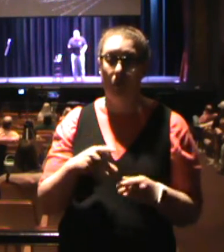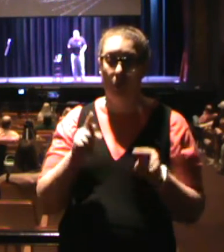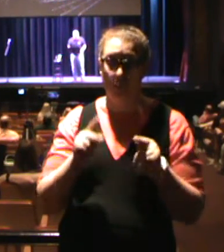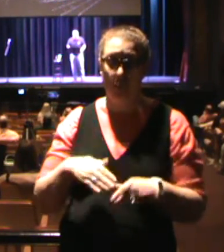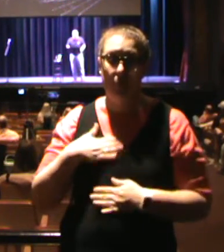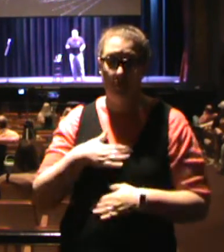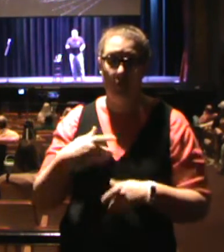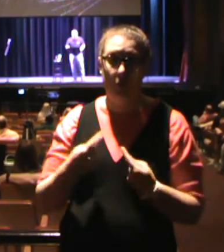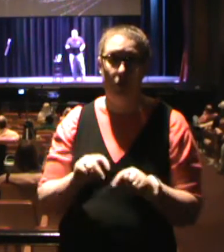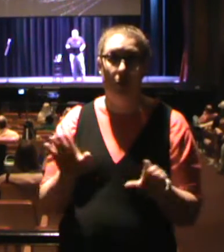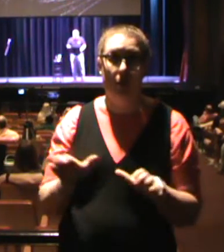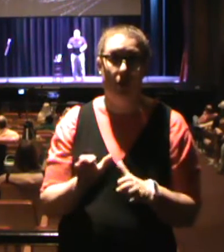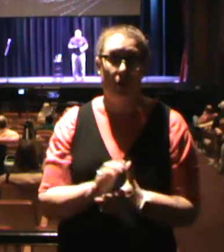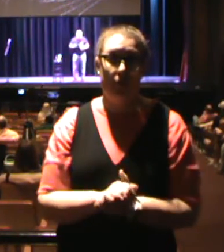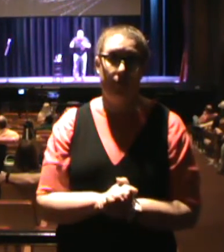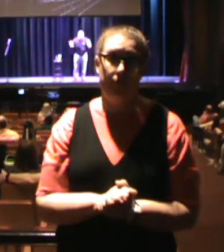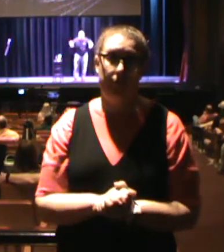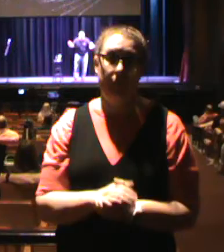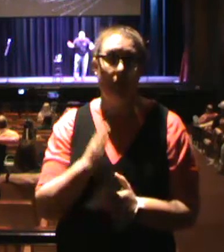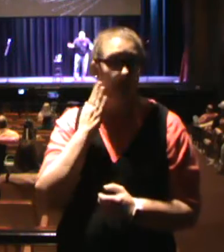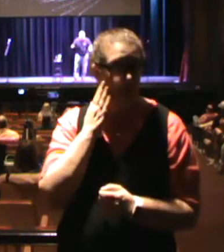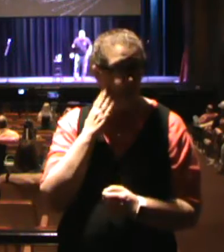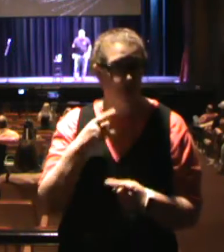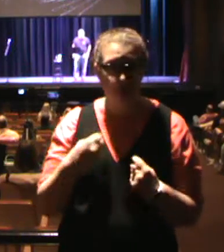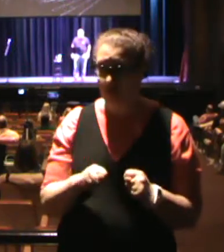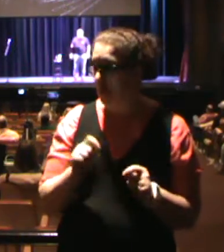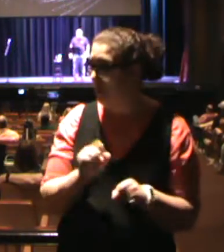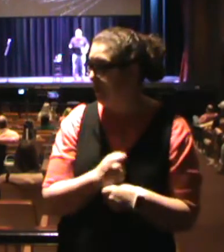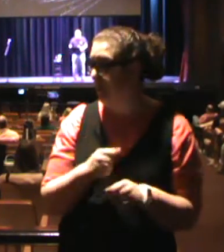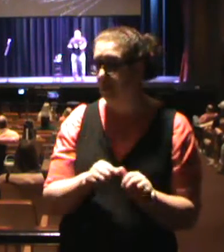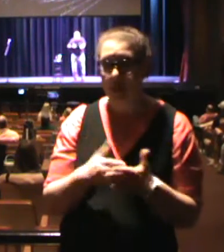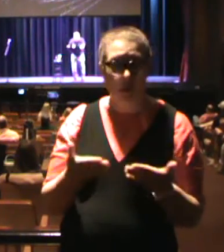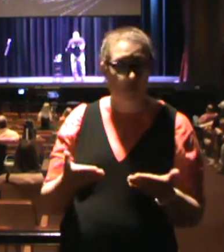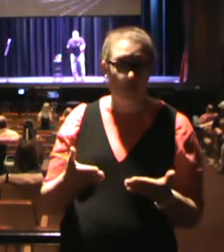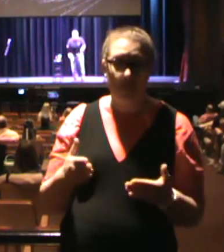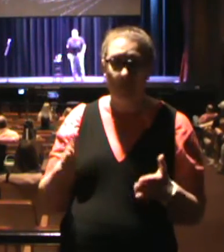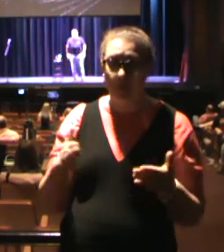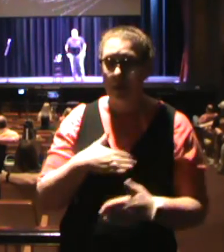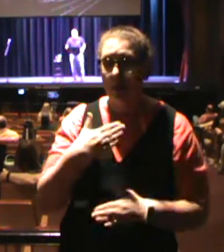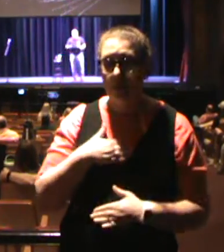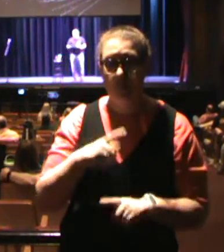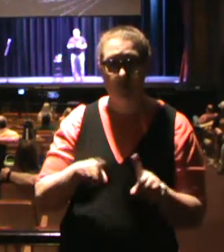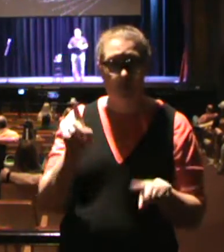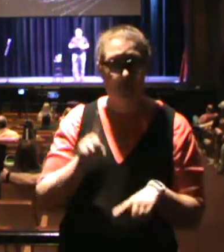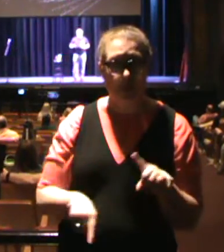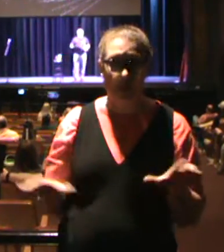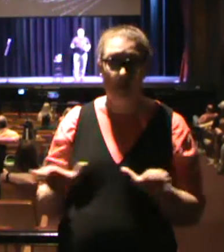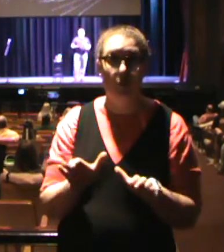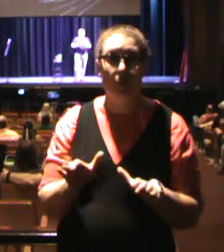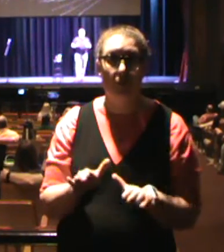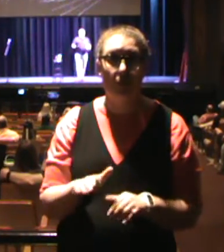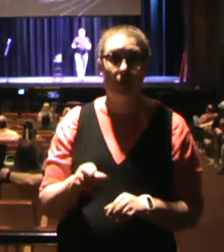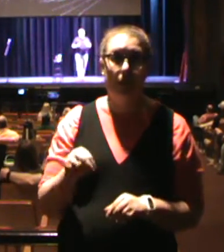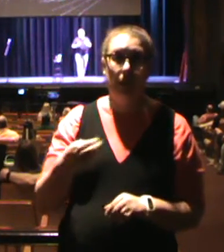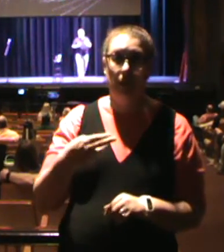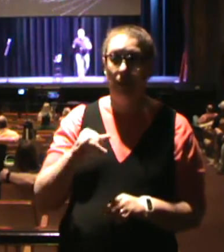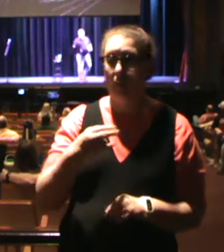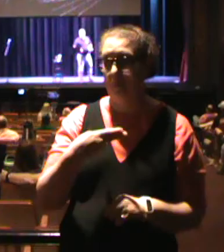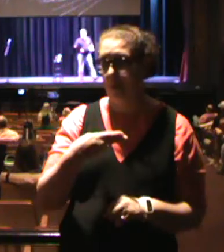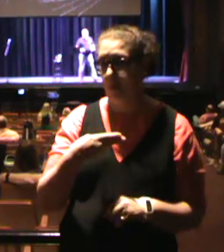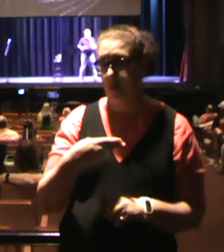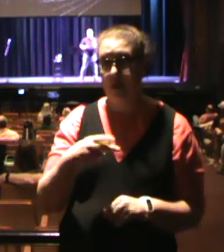pleasers try to do. I know you were just trying to make everybody happy, but we can't do it. Nehemiah did the